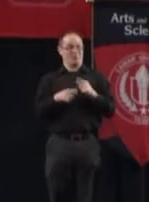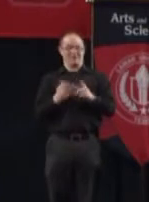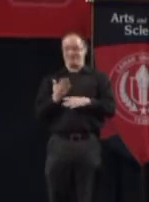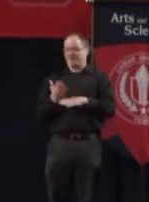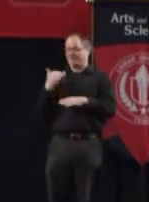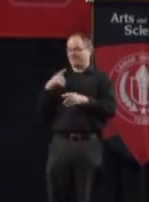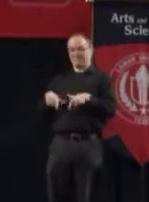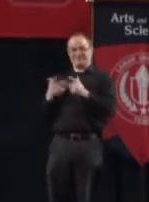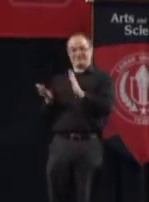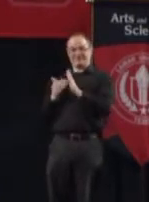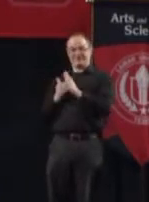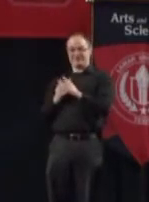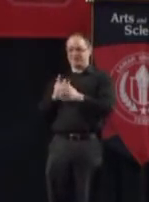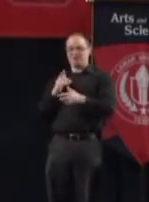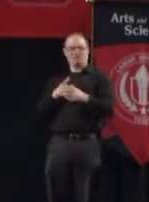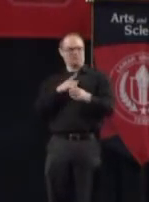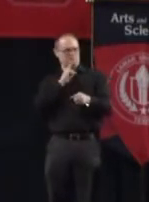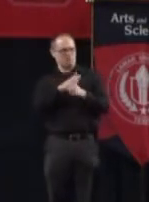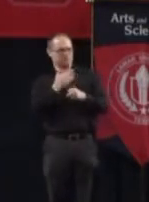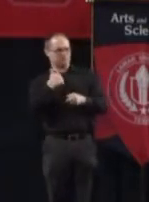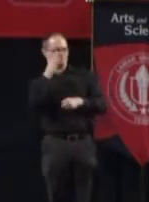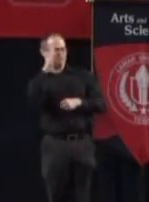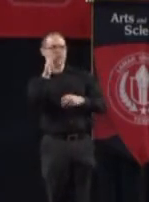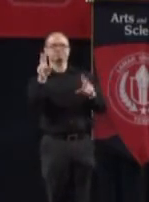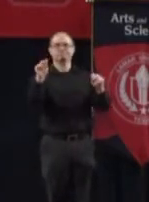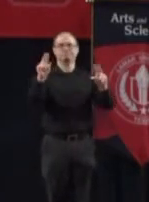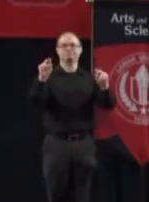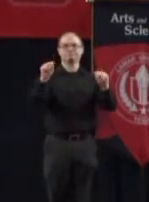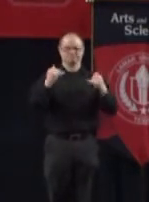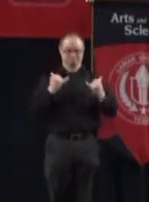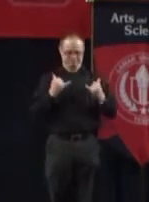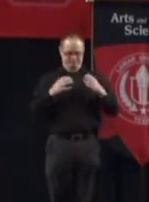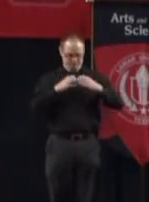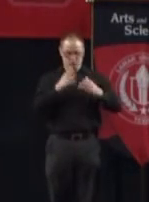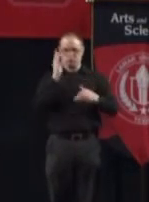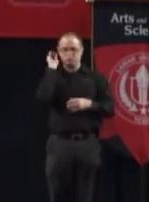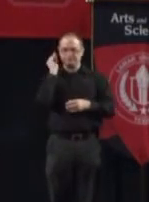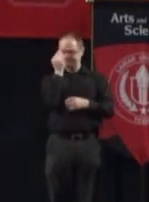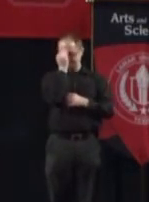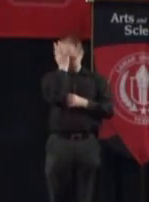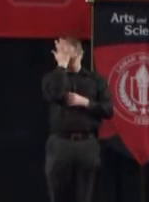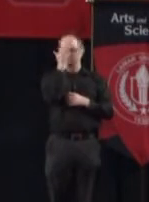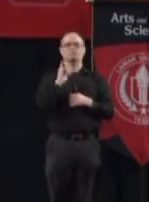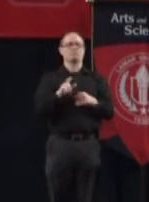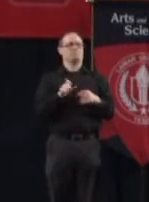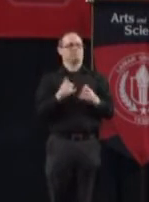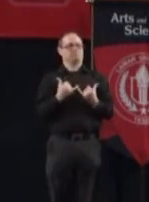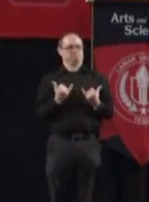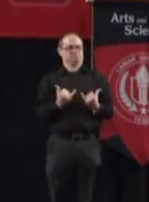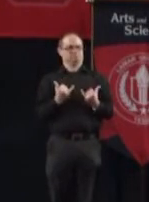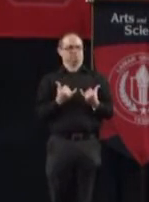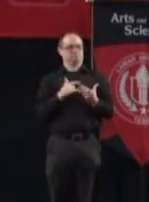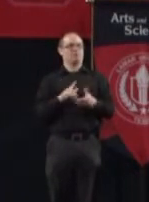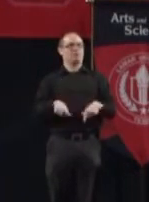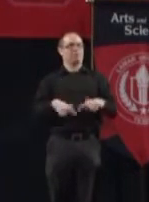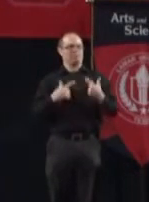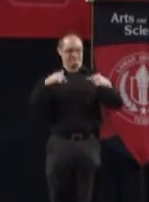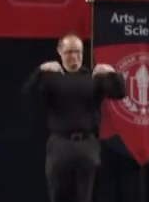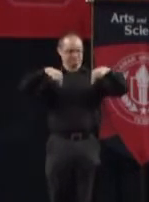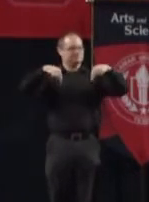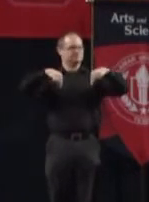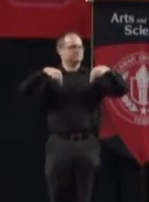not promised a future. Reminding ourselves to be in the present means that we are living life where it is